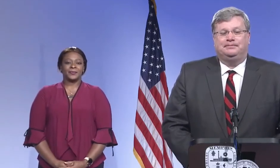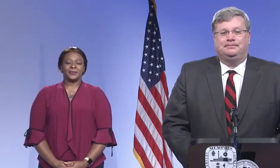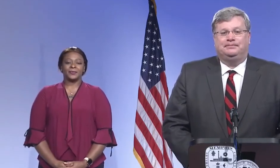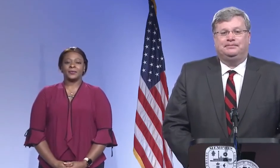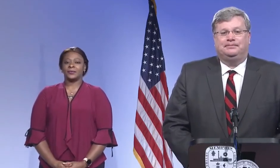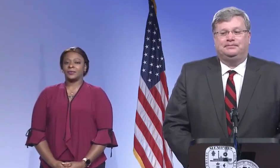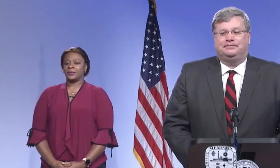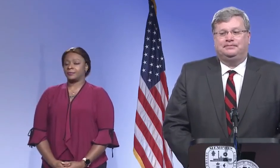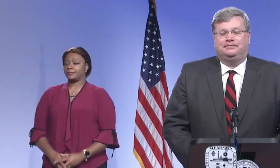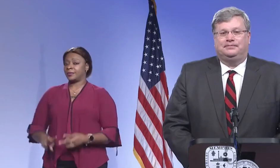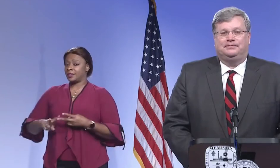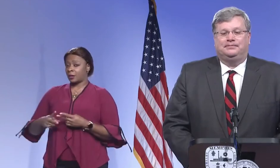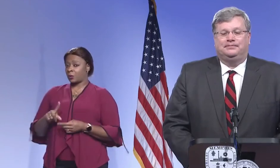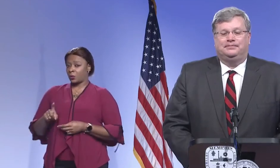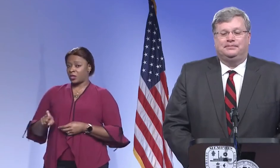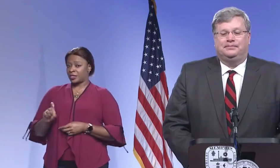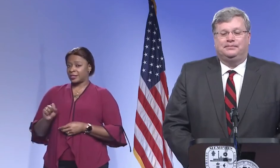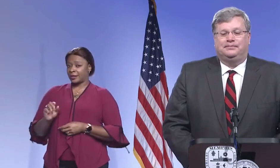Sam, do you have a follow-up?